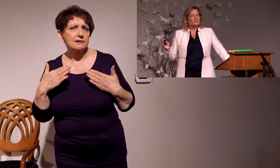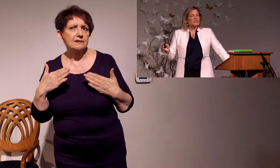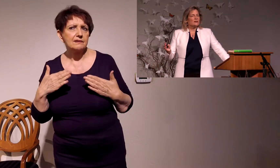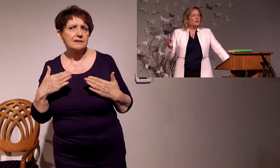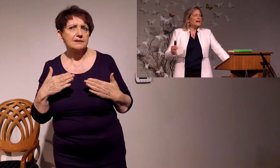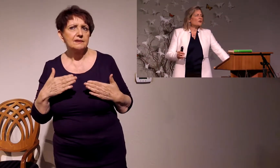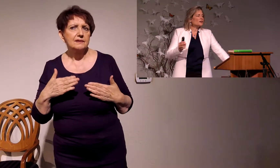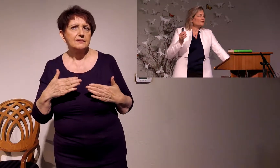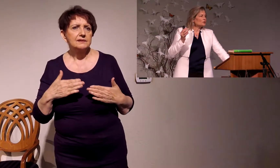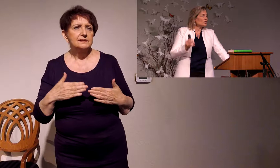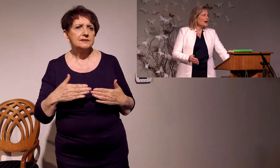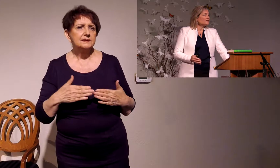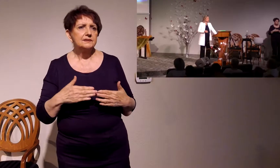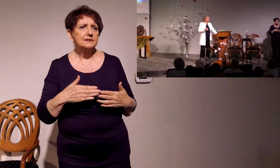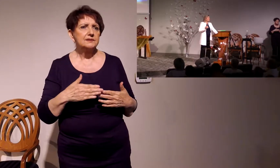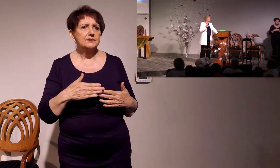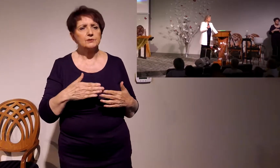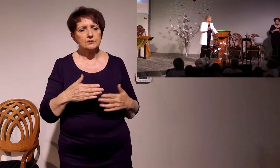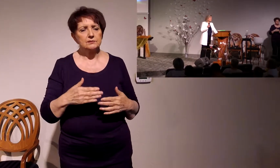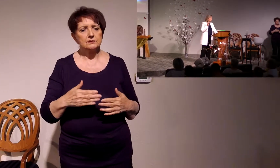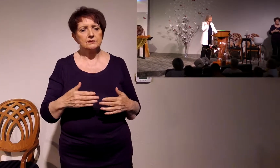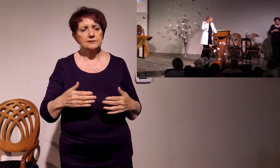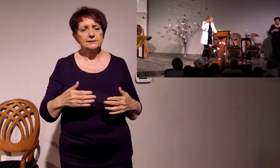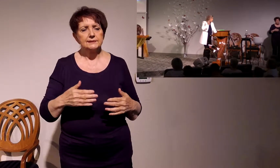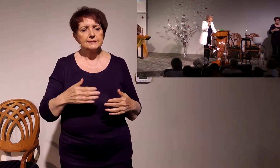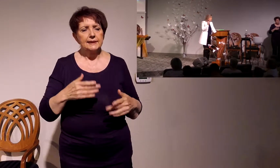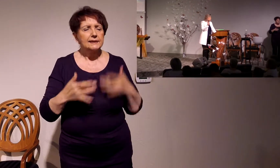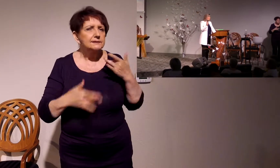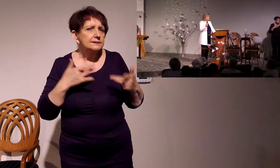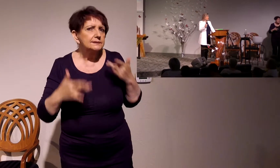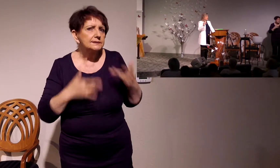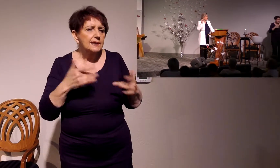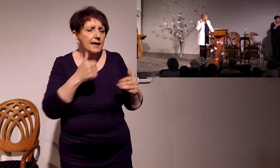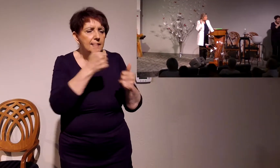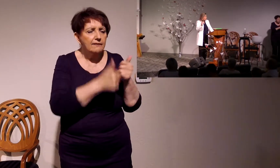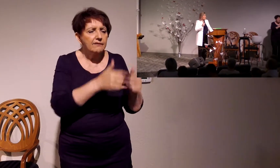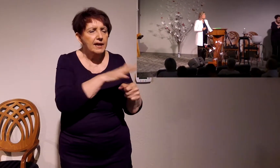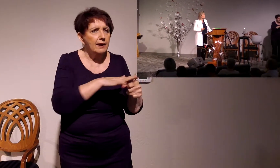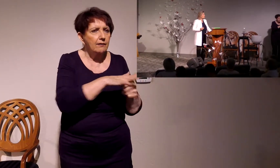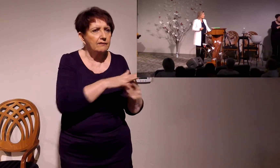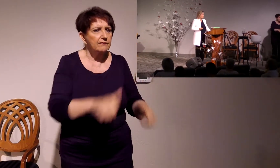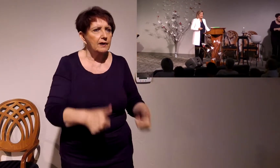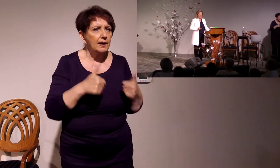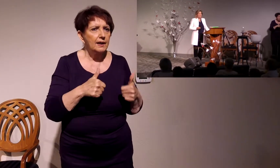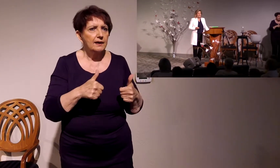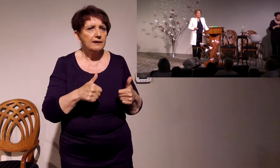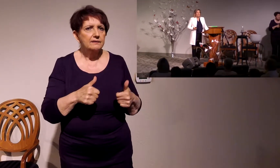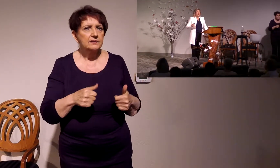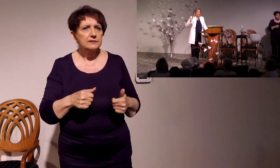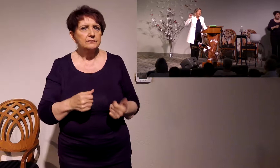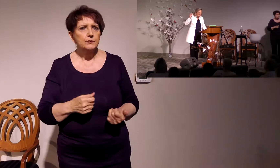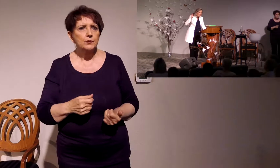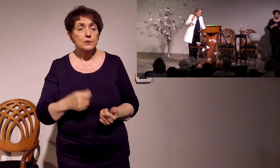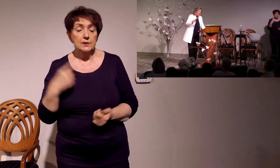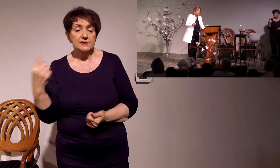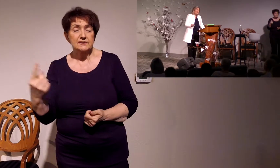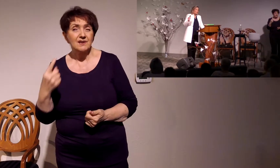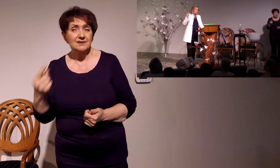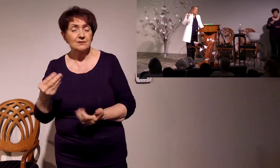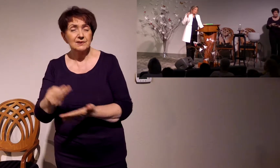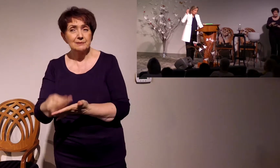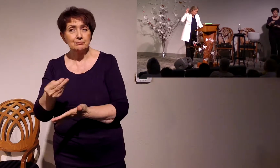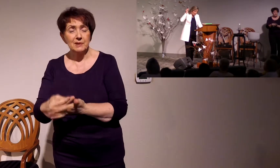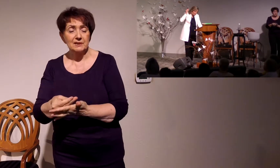in every single area of your life. So this really, when we're talking prosperity, we're not just talking about money.